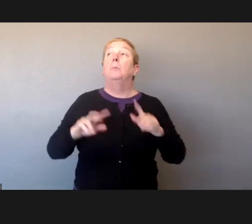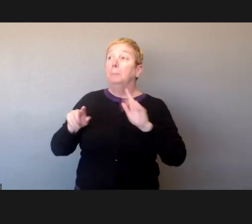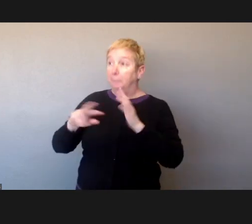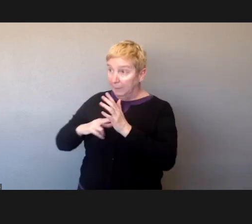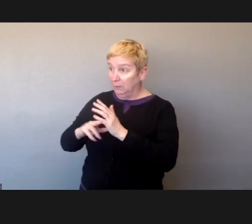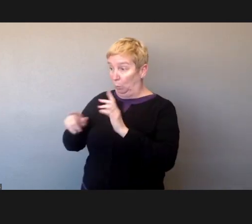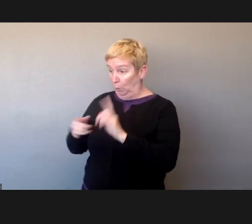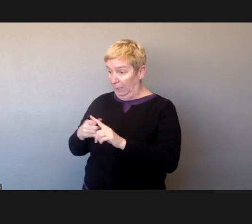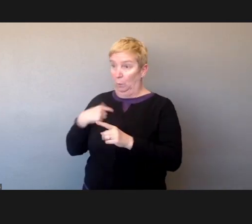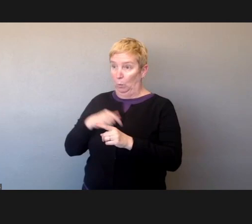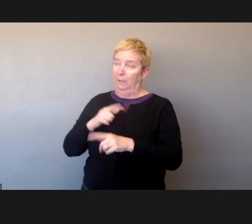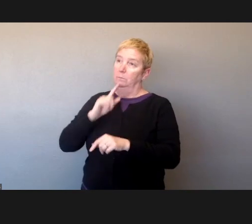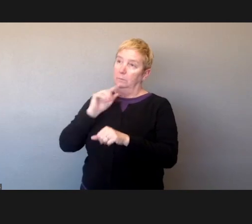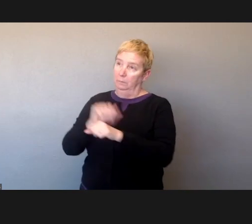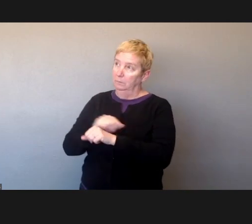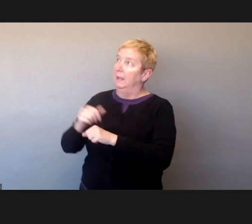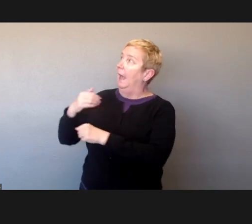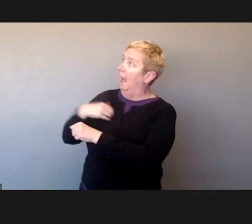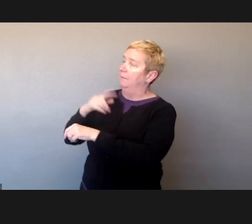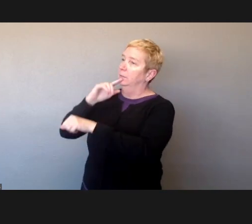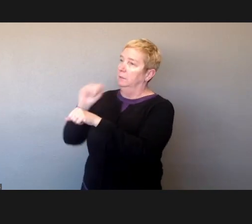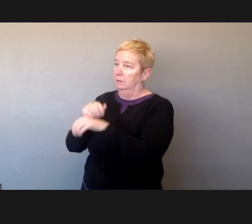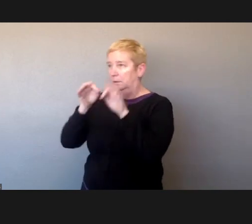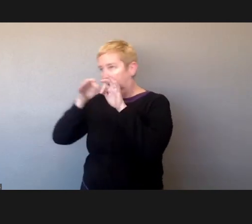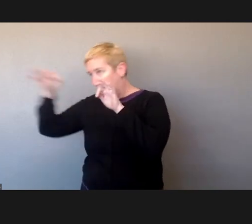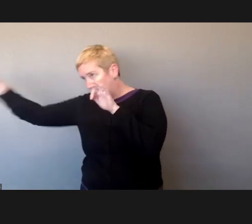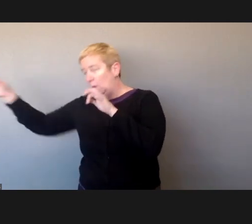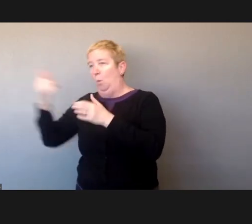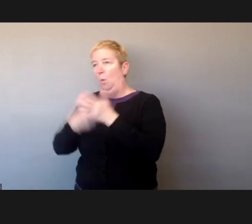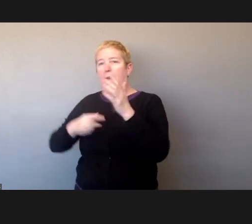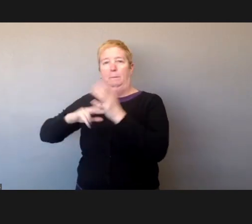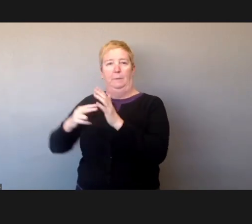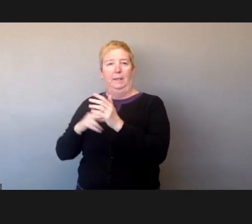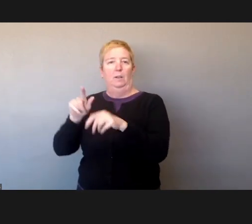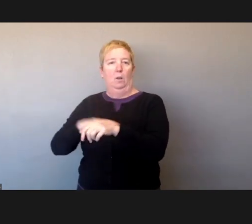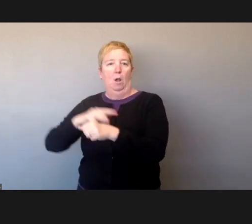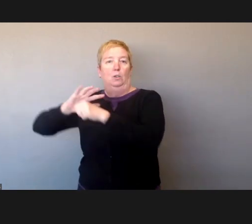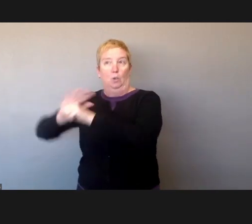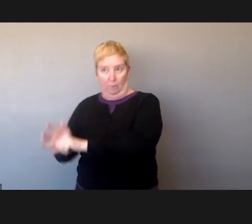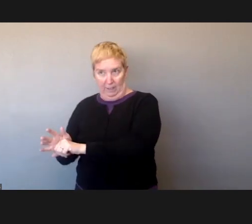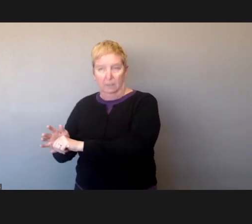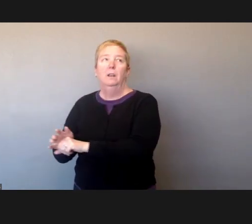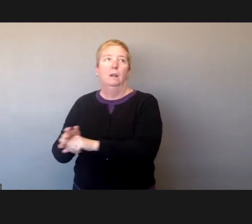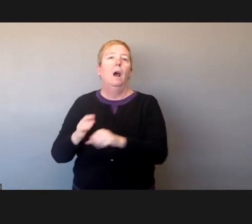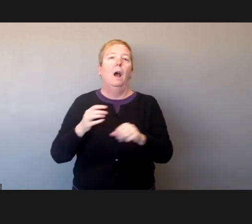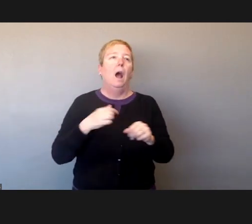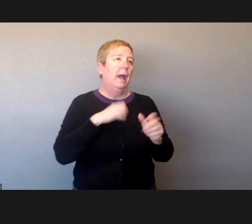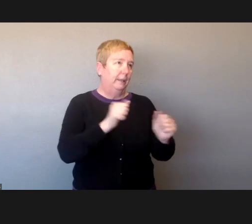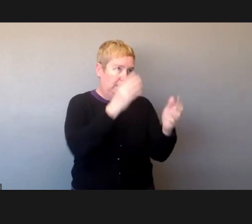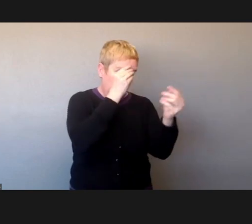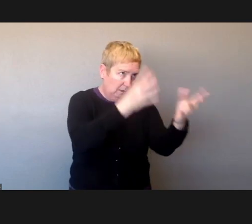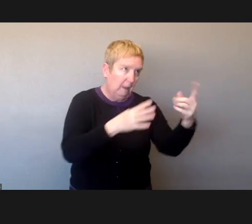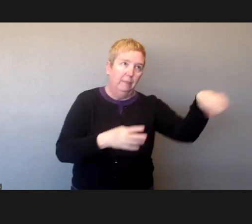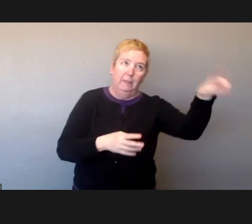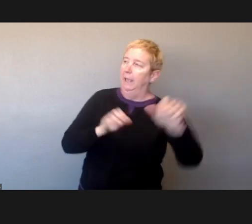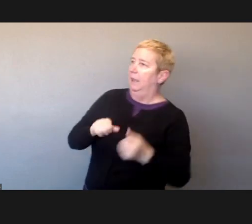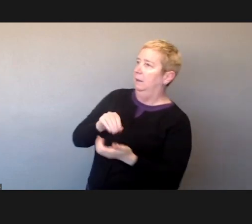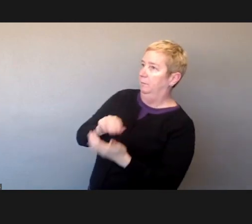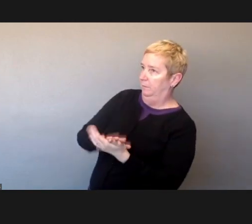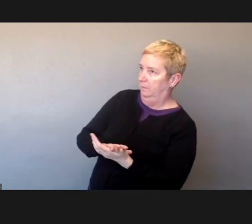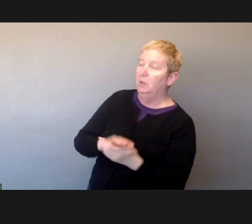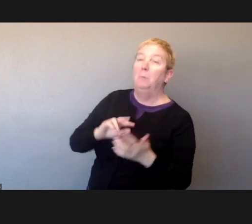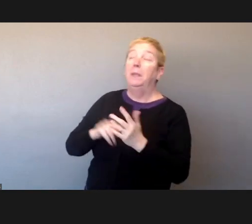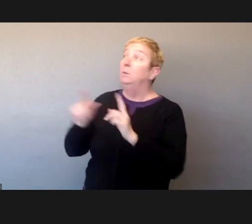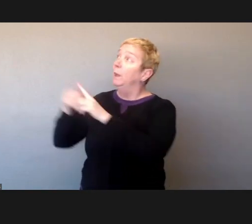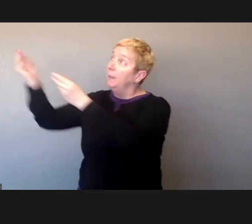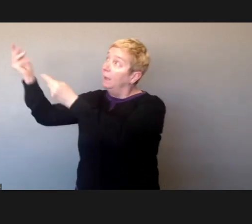be new, what are called ICD-10 codes. So when I see a patient, I deal with 5 or 6 problems, and I put down a code for each of those problems.